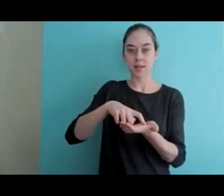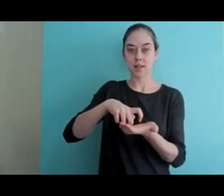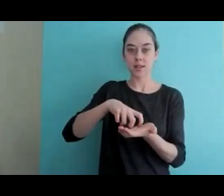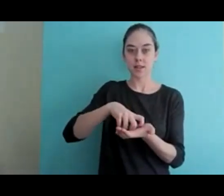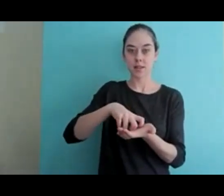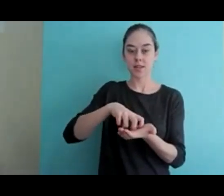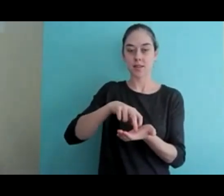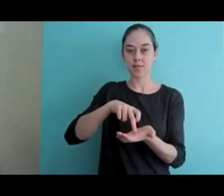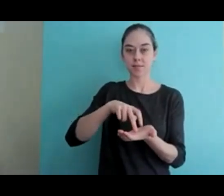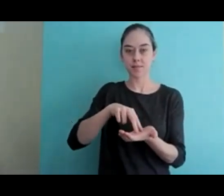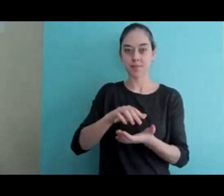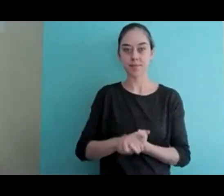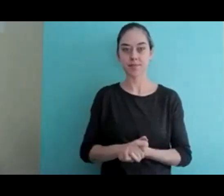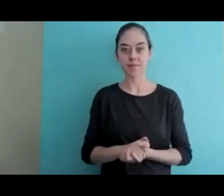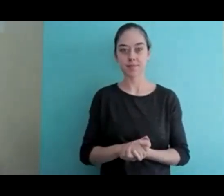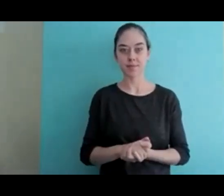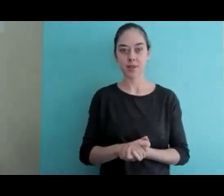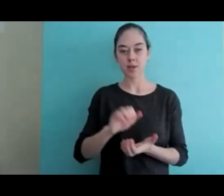come up.